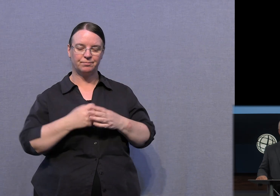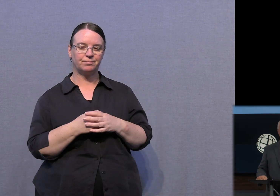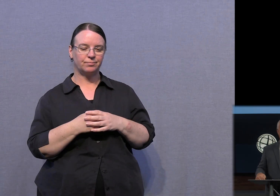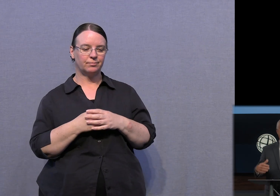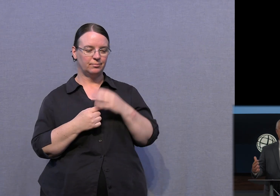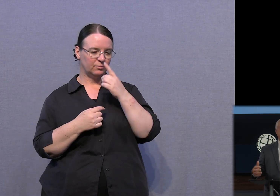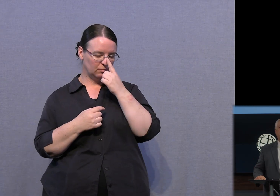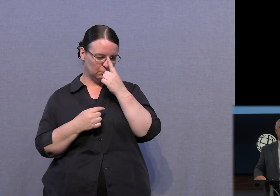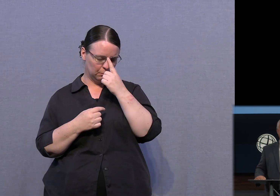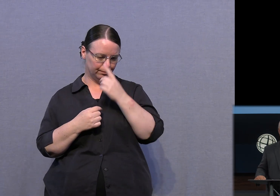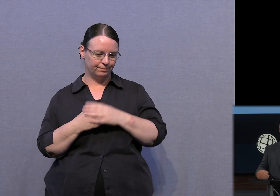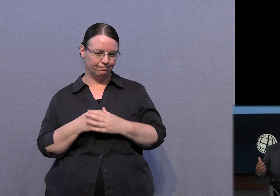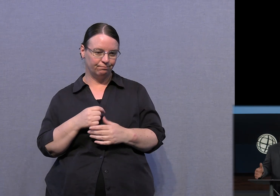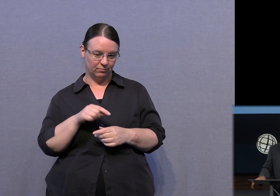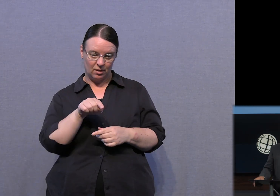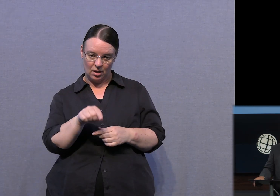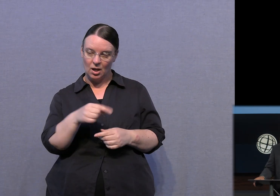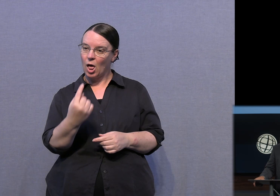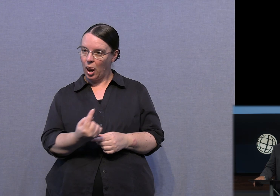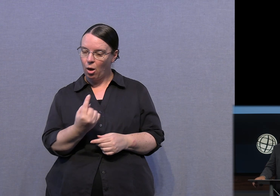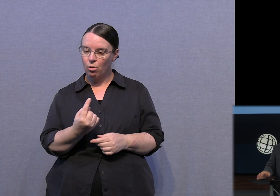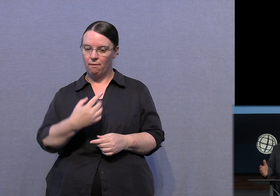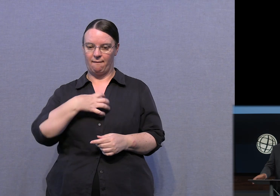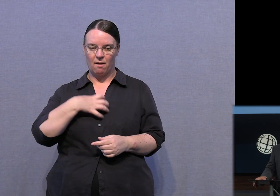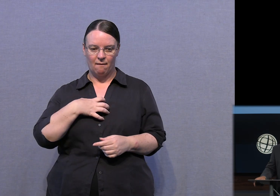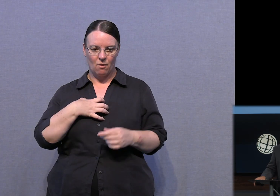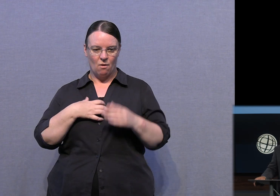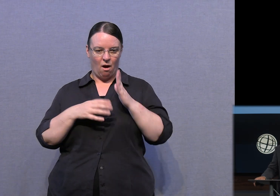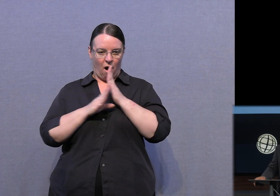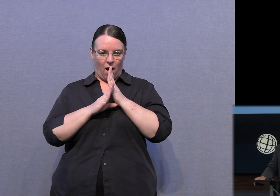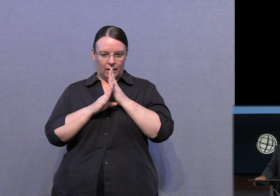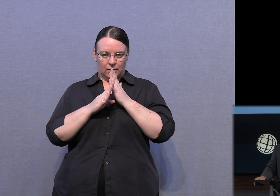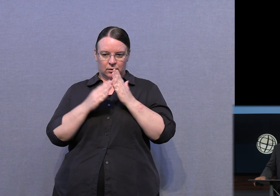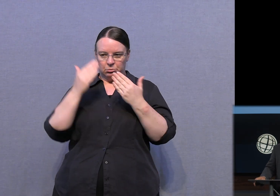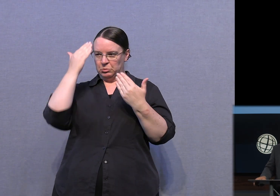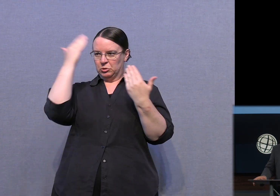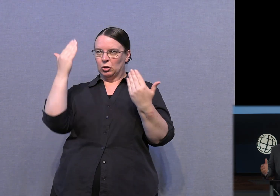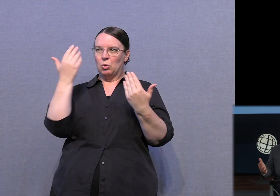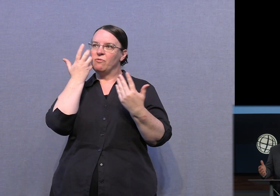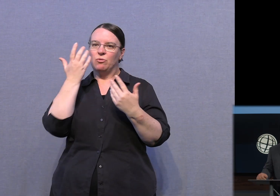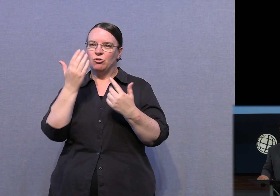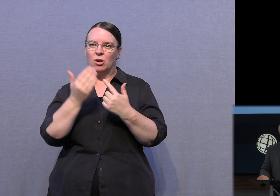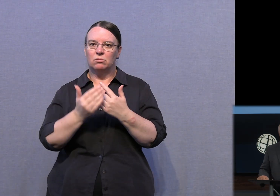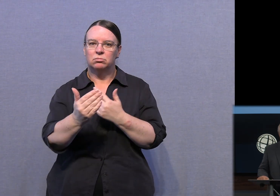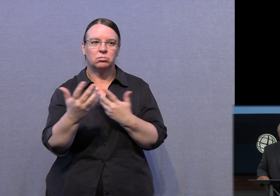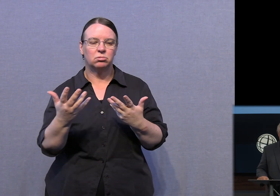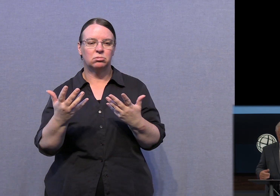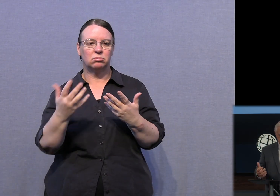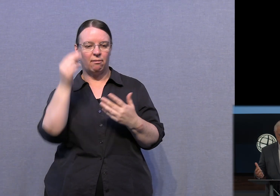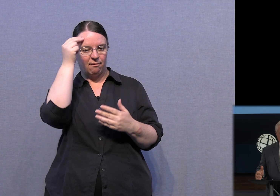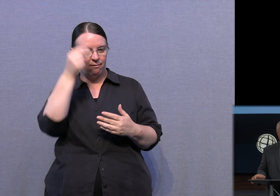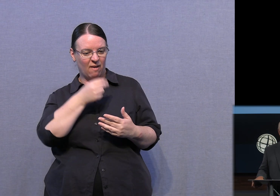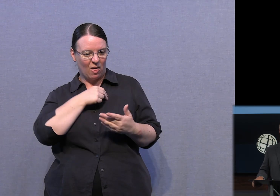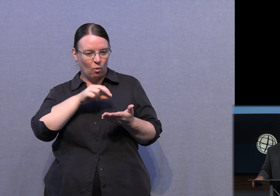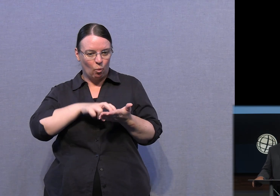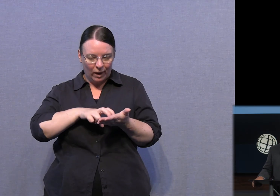alone, fearful, hiding, not knowing what to do. His faith is weak because it seems